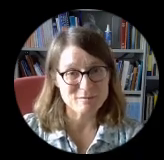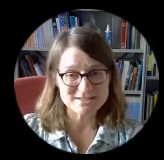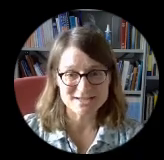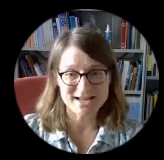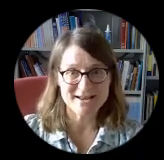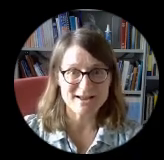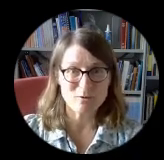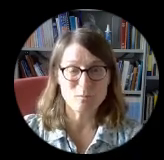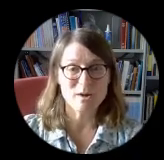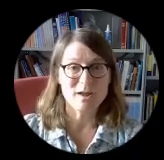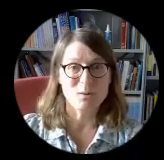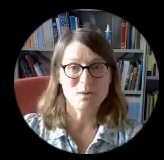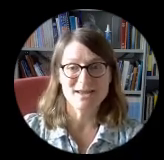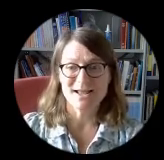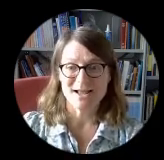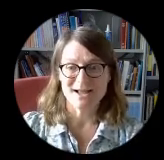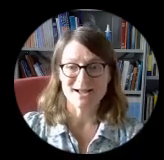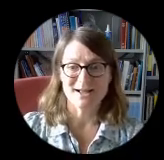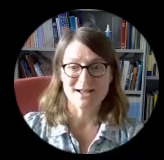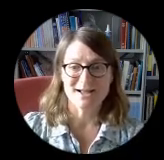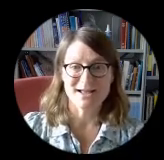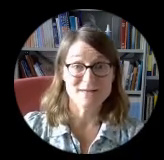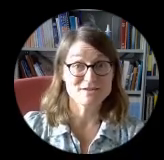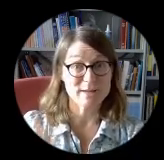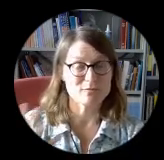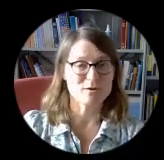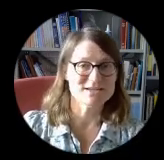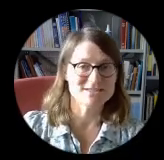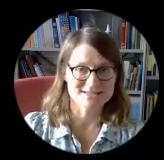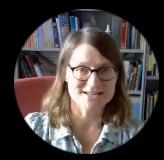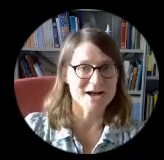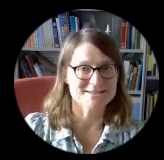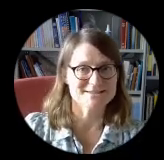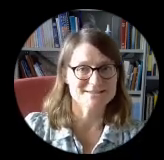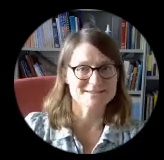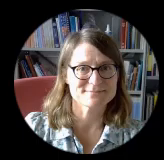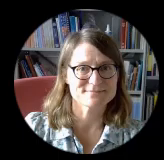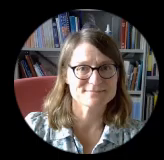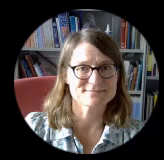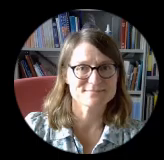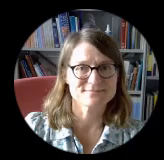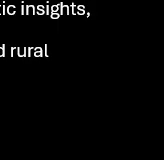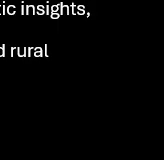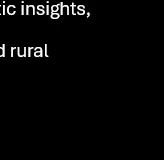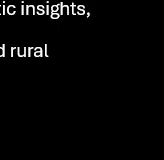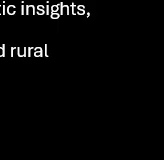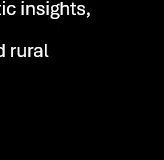thank you very much, and I hope we have time for questions and answers.